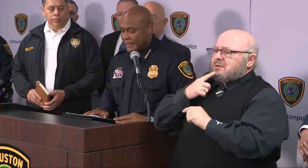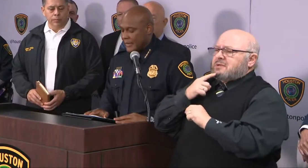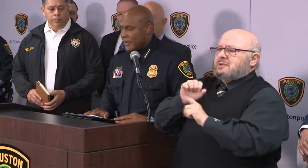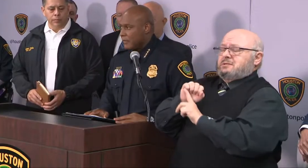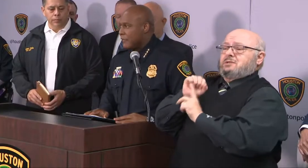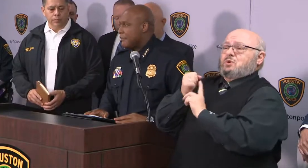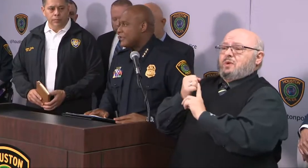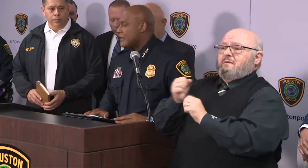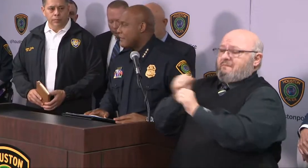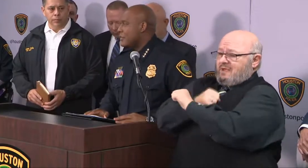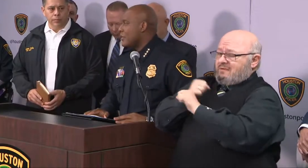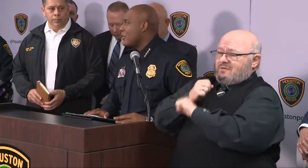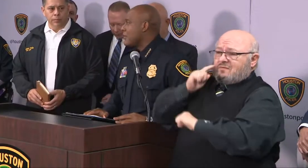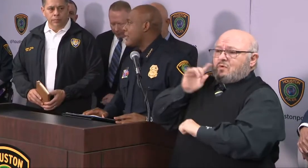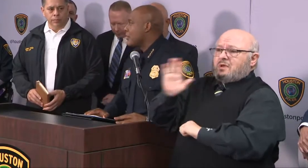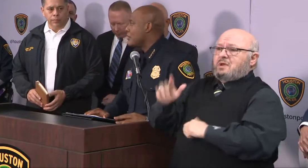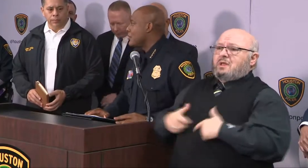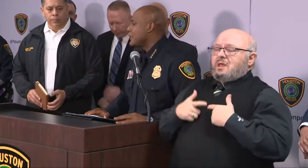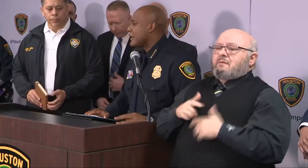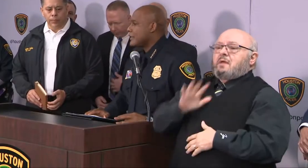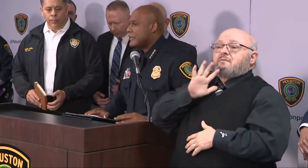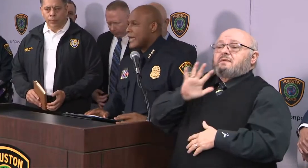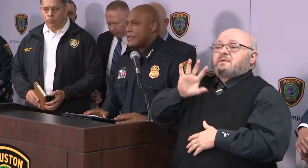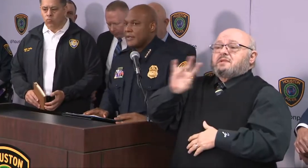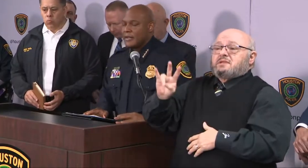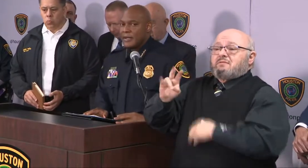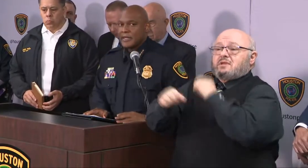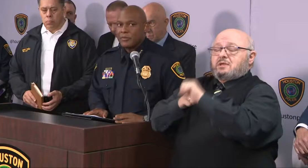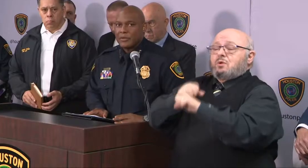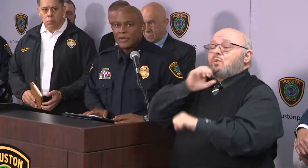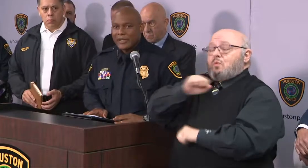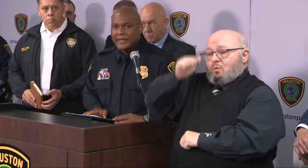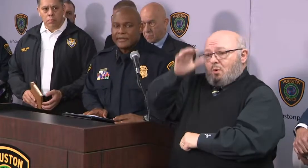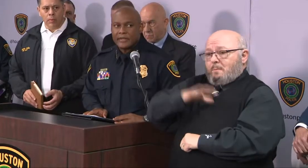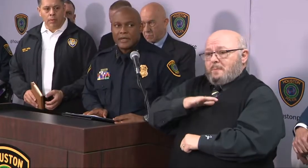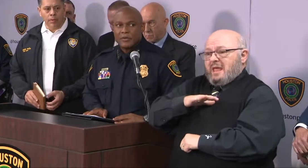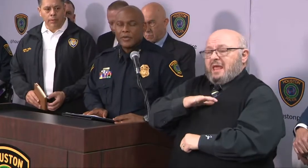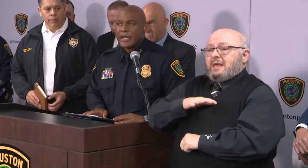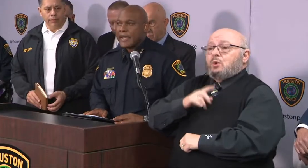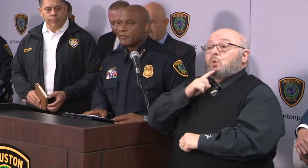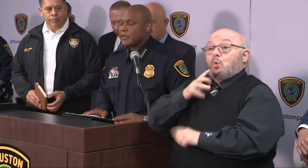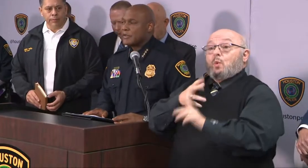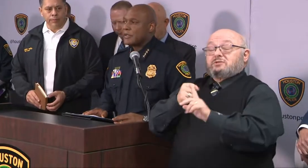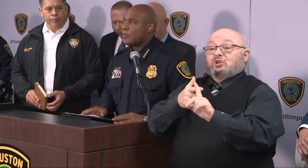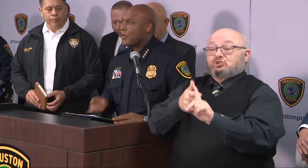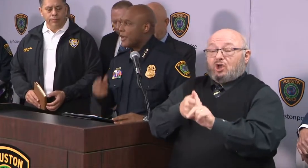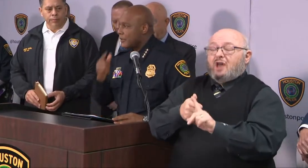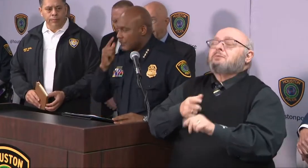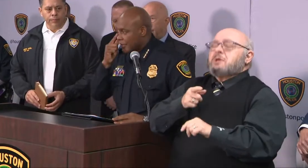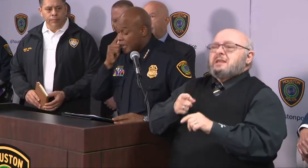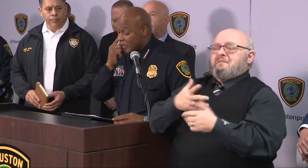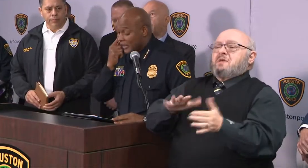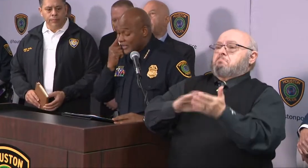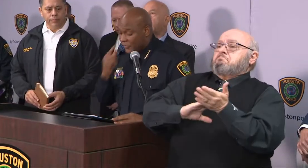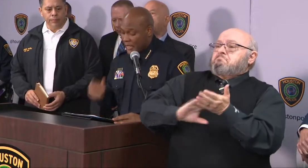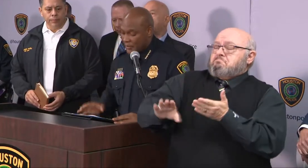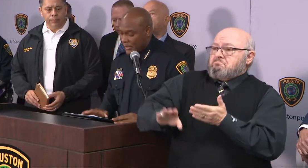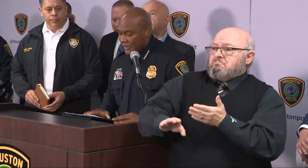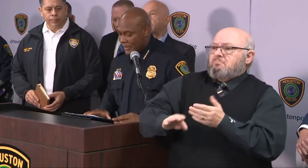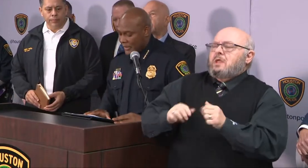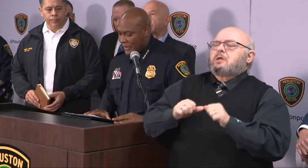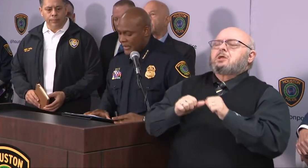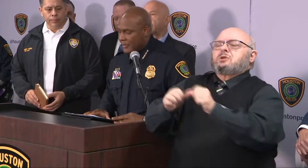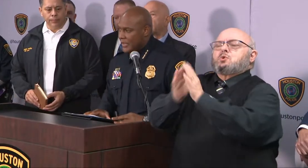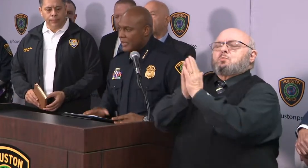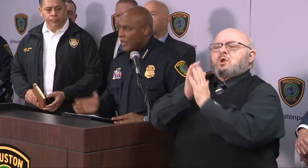got, the 57-year-old male who was shot has been released. I want to ask for continued prayers for him and his